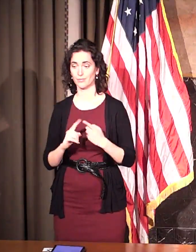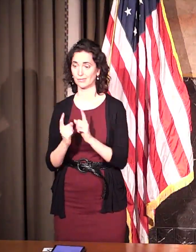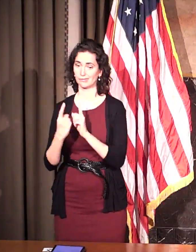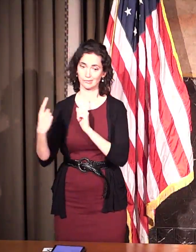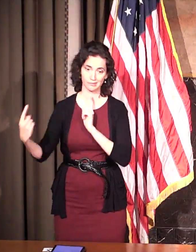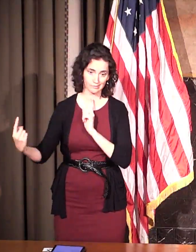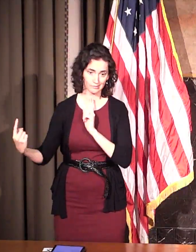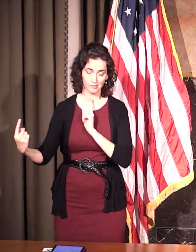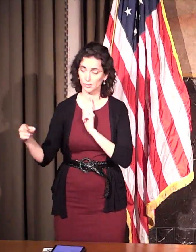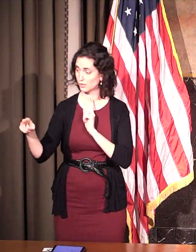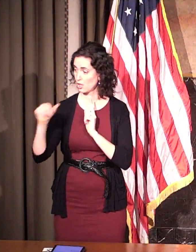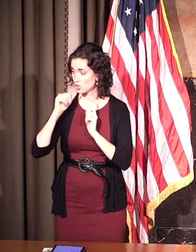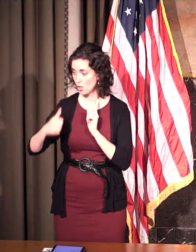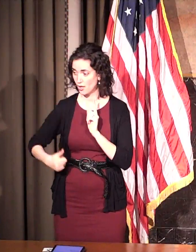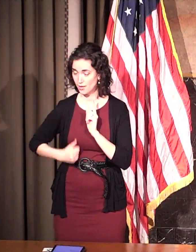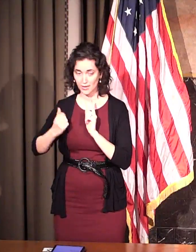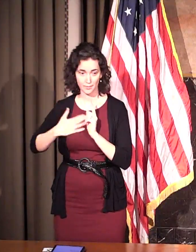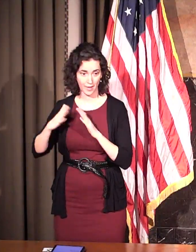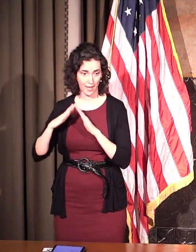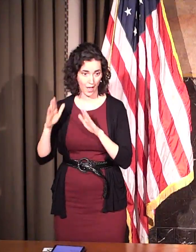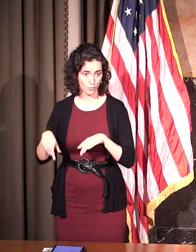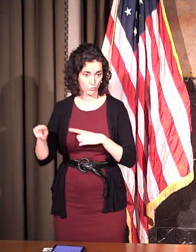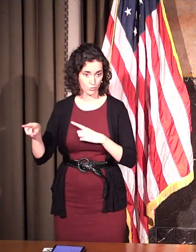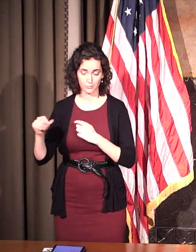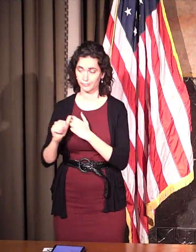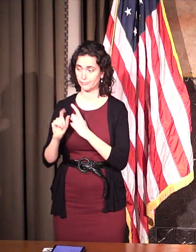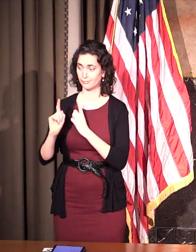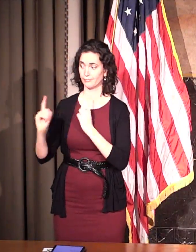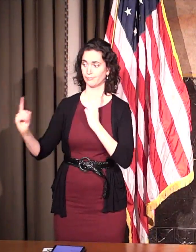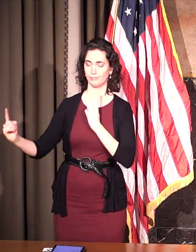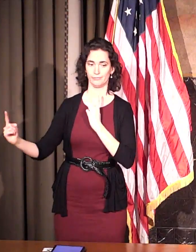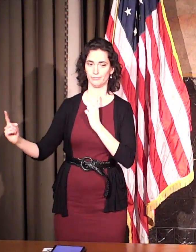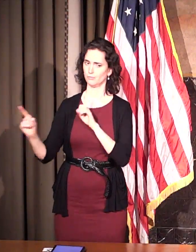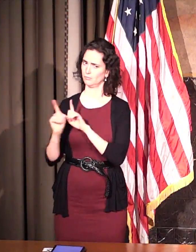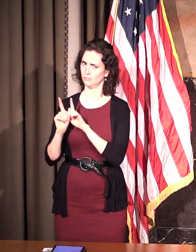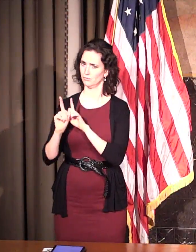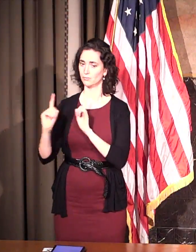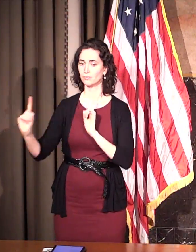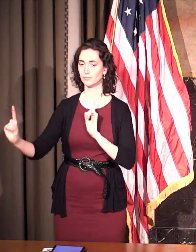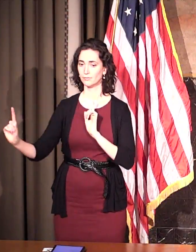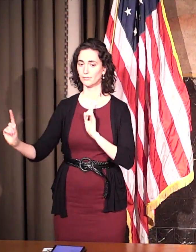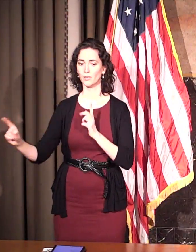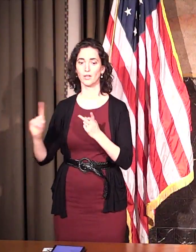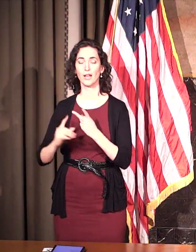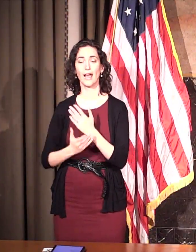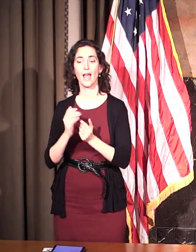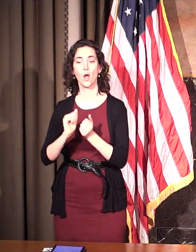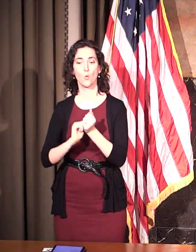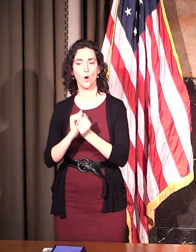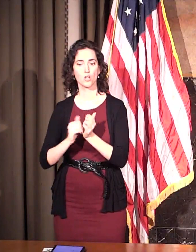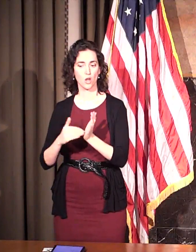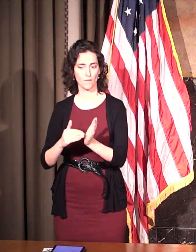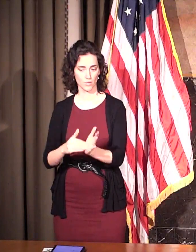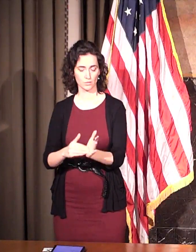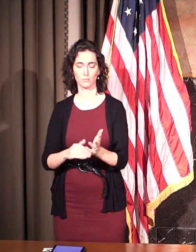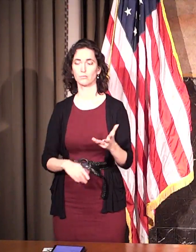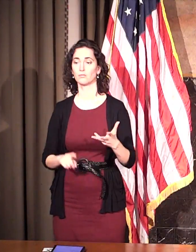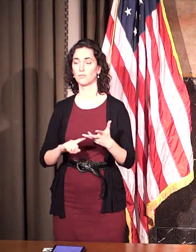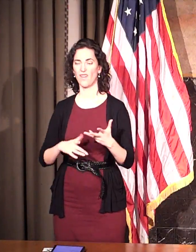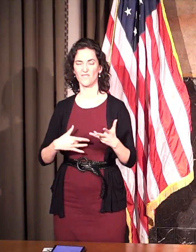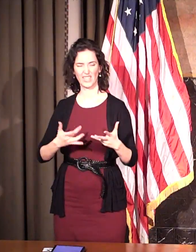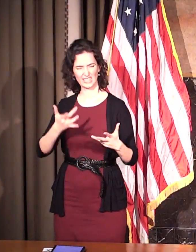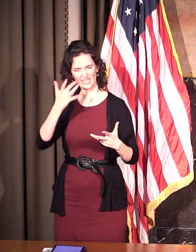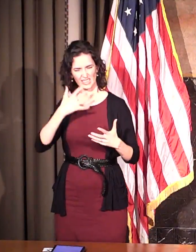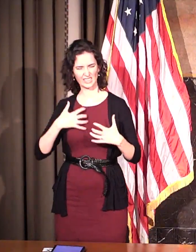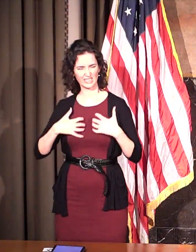social distancing from those who are not part of your household, washing your hands frequently, staying home when you're